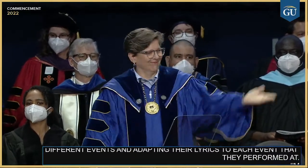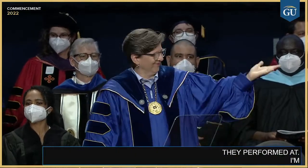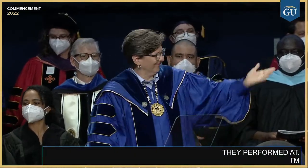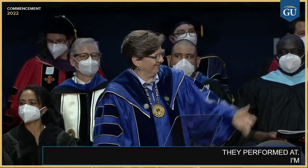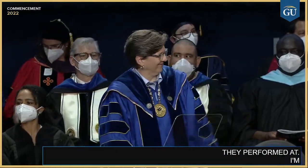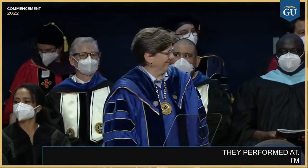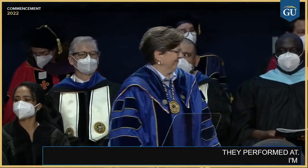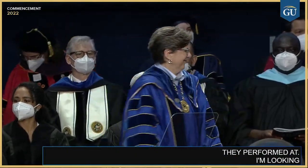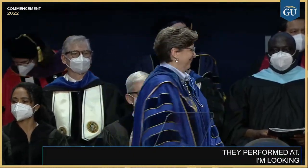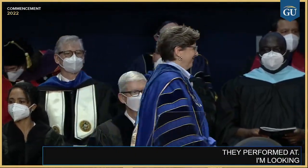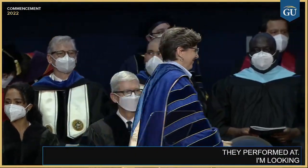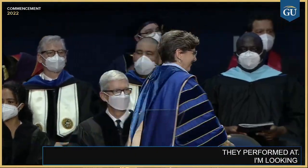to the stage.